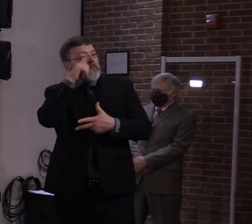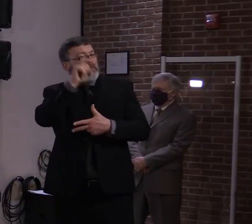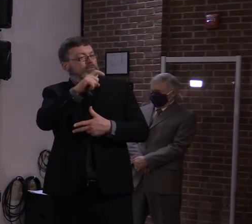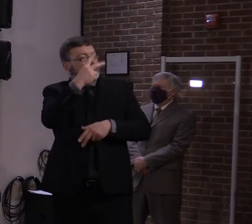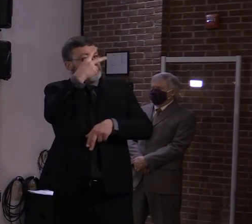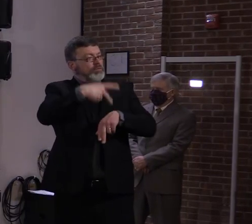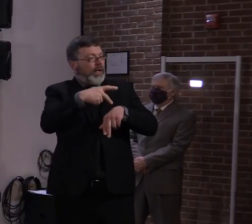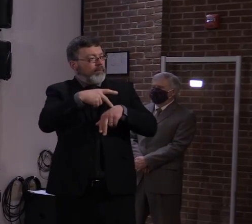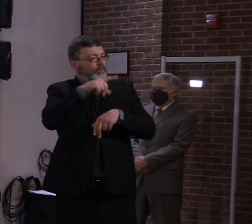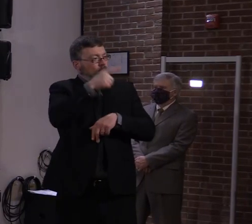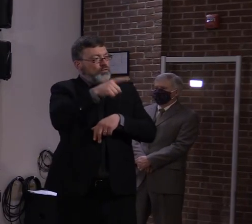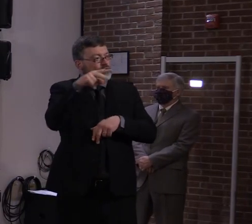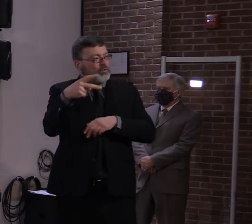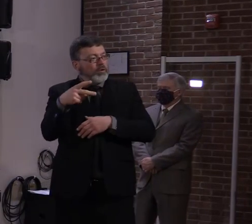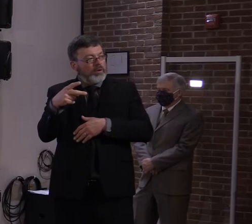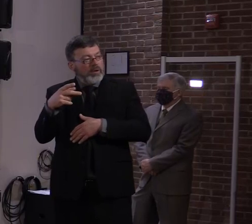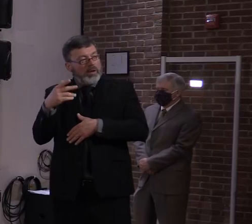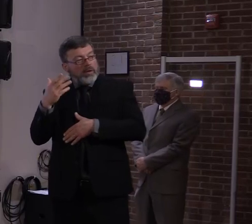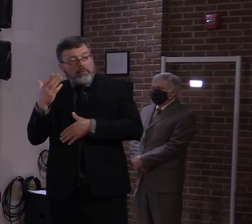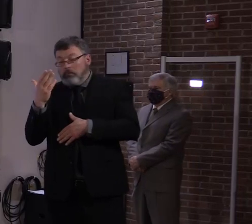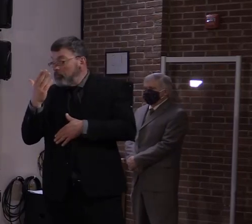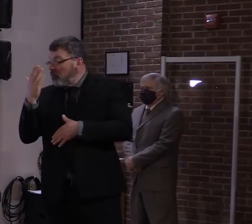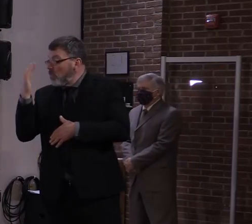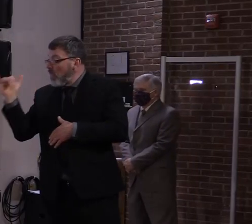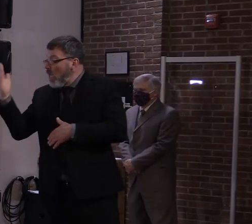Levine to weigh in on that.